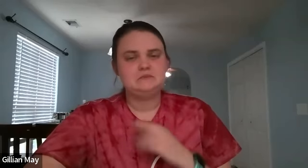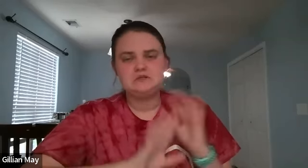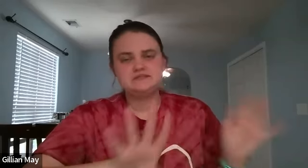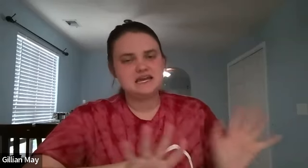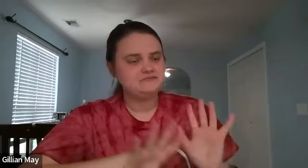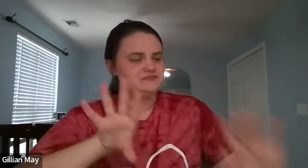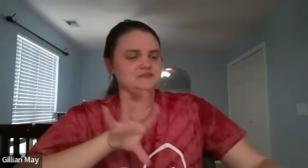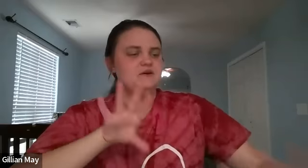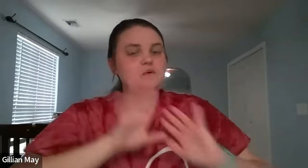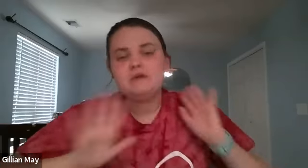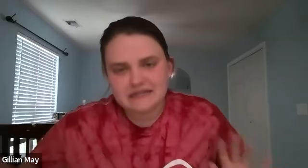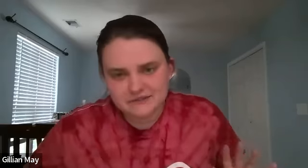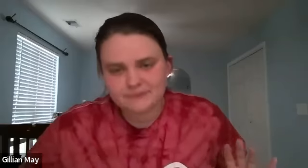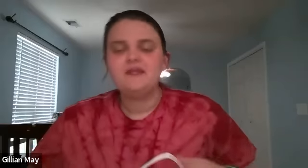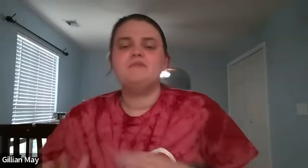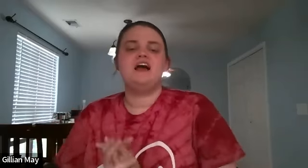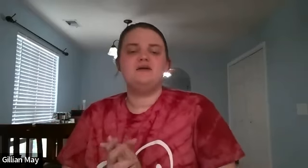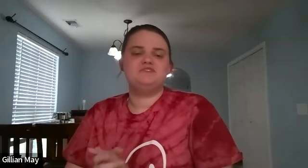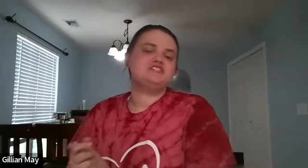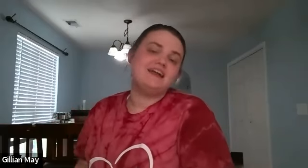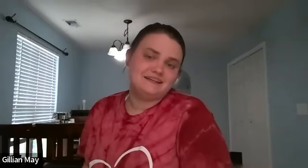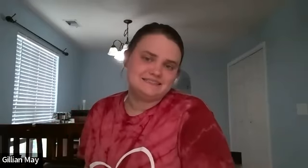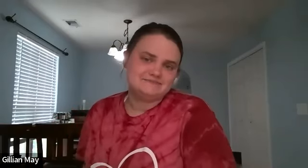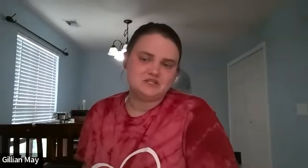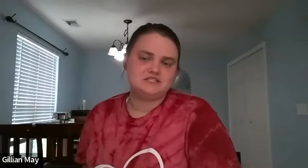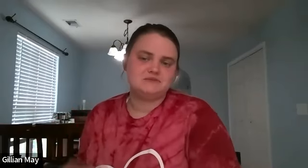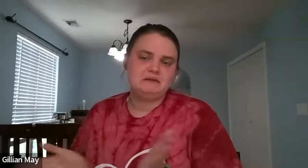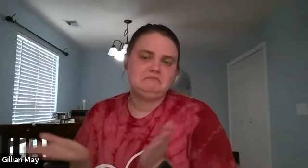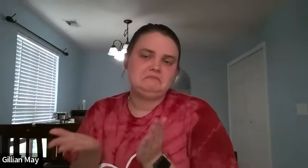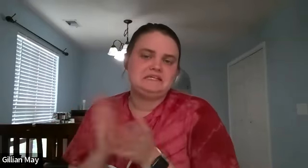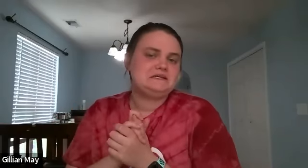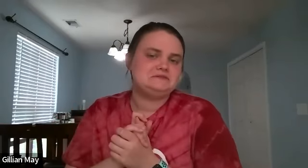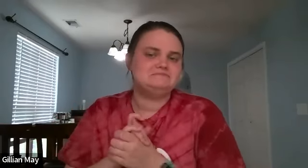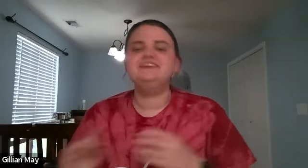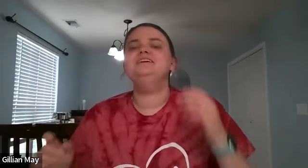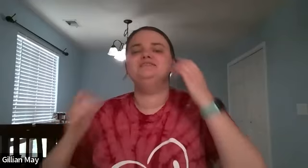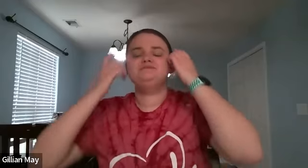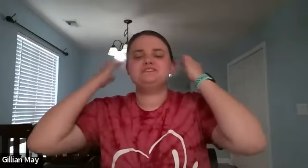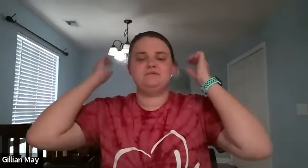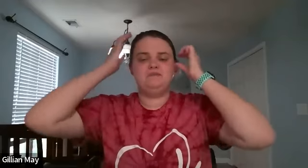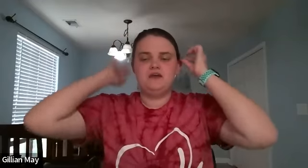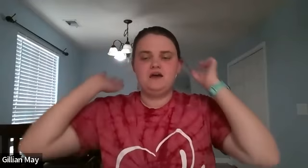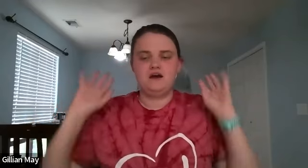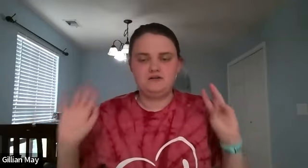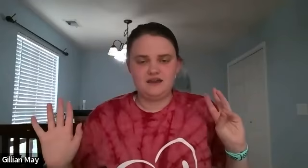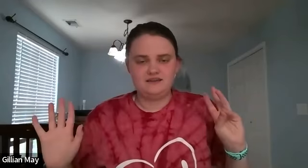Multiple times. We won't get into it, but they're just not nice. So I just recommend let's not use them. So, okay, it